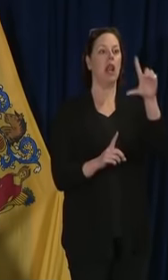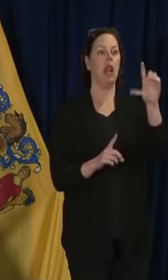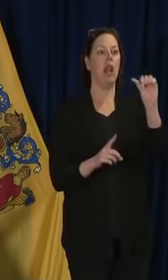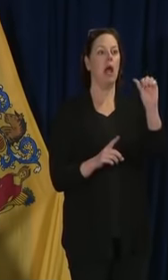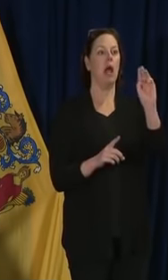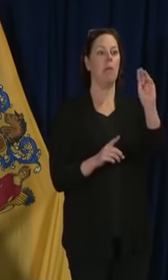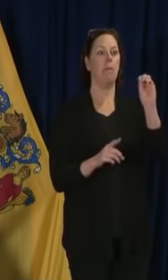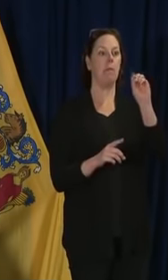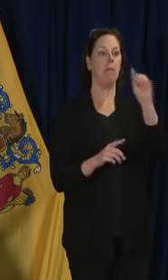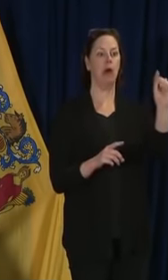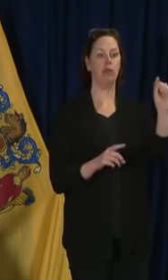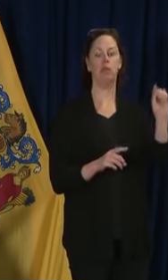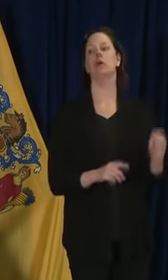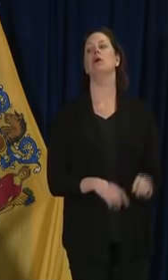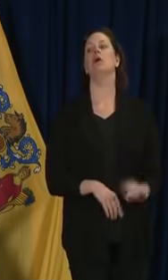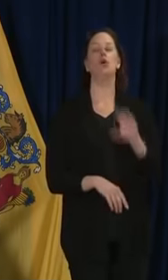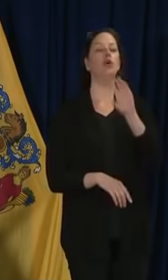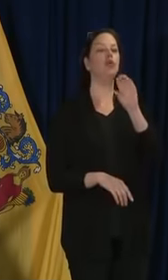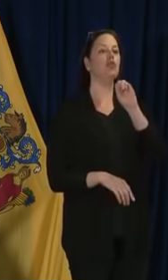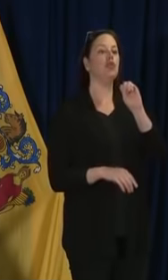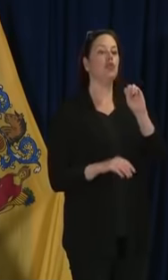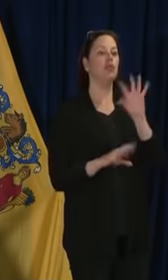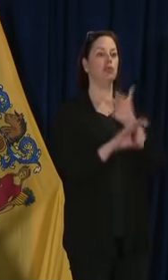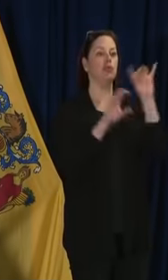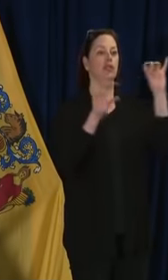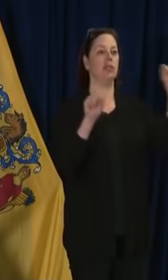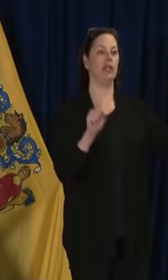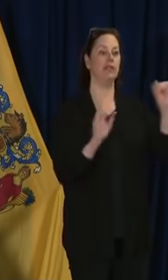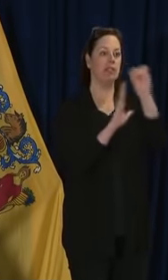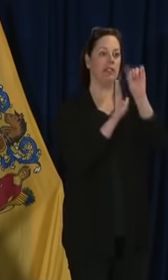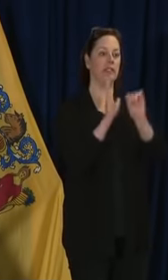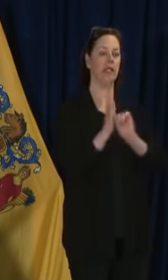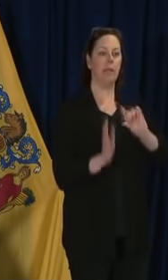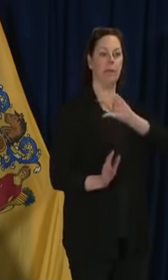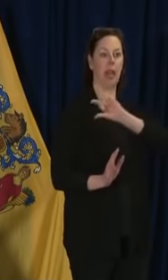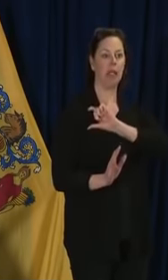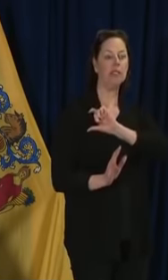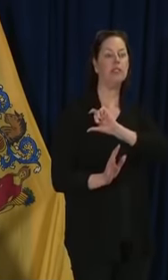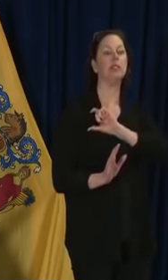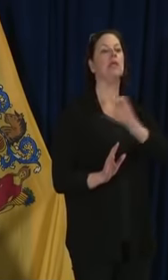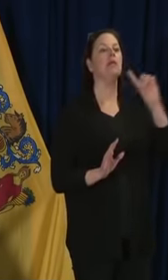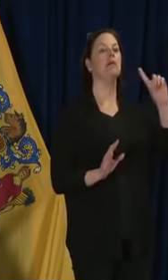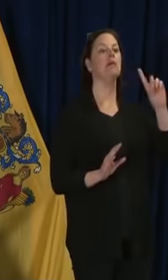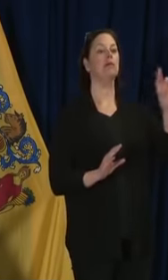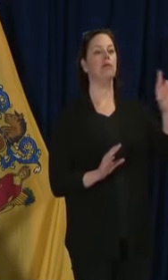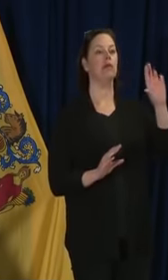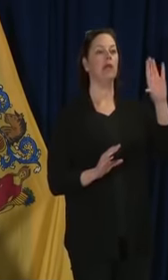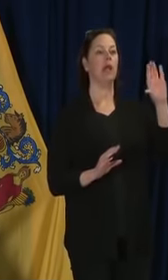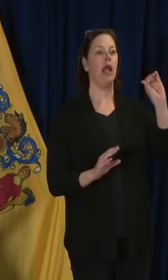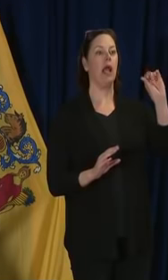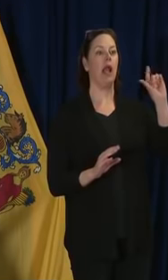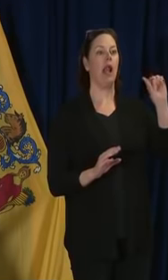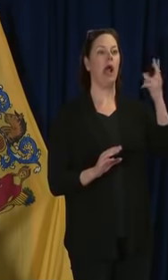Colonel Pat Callahan, as well as the First Lady and others in our team in this room, including the Director of the Office of Homeland